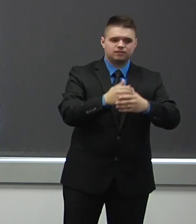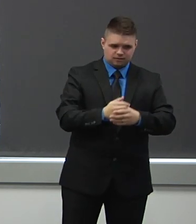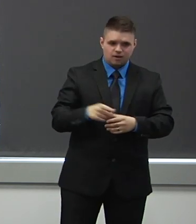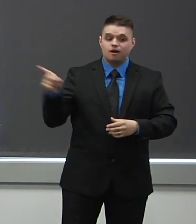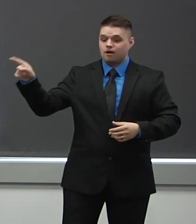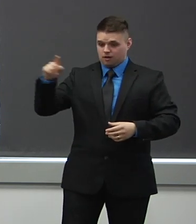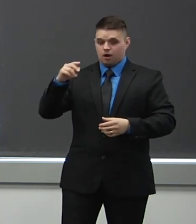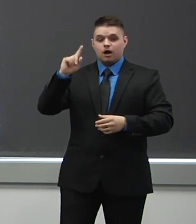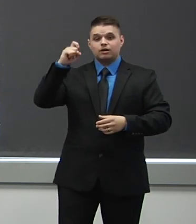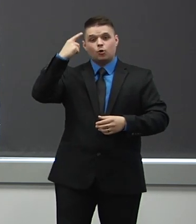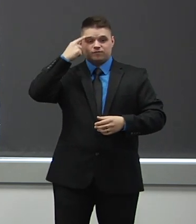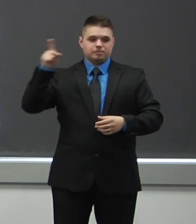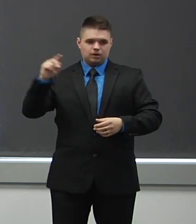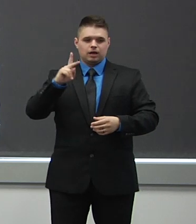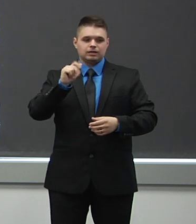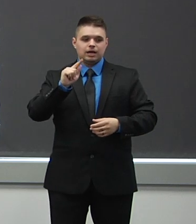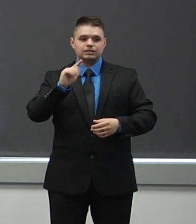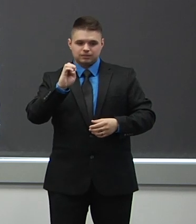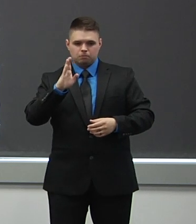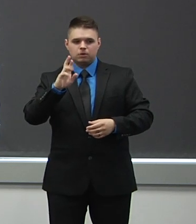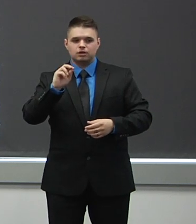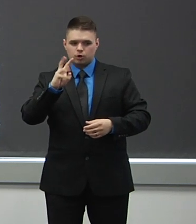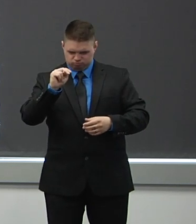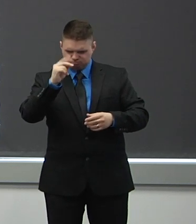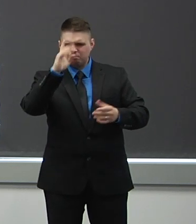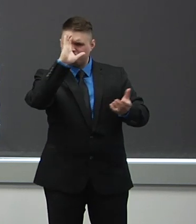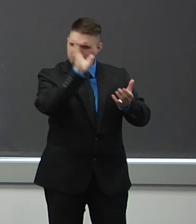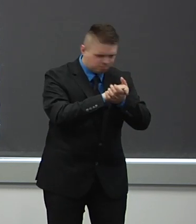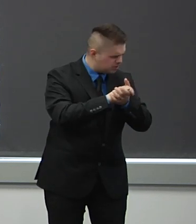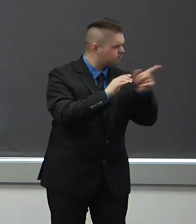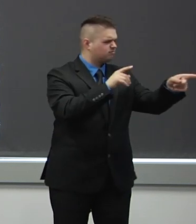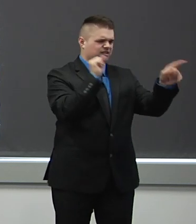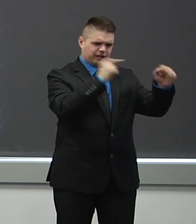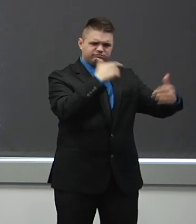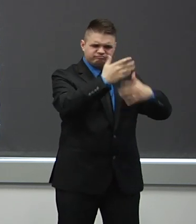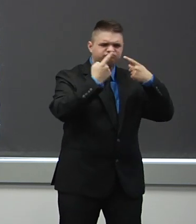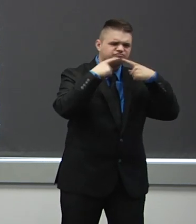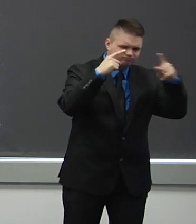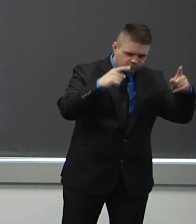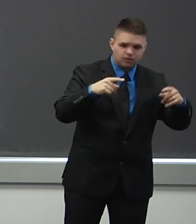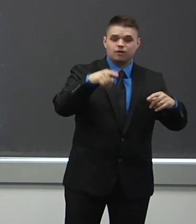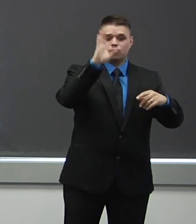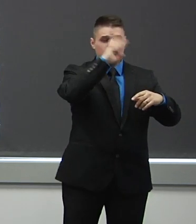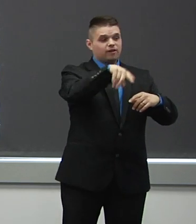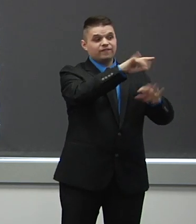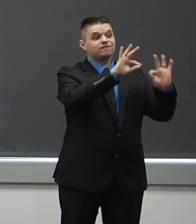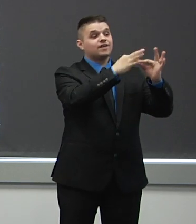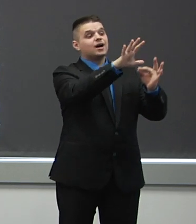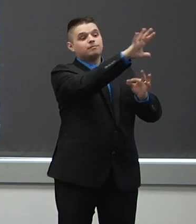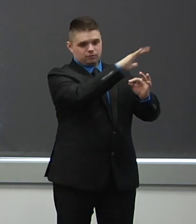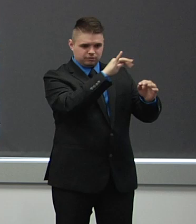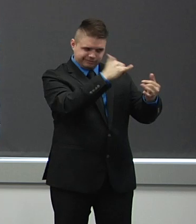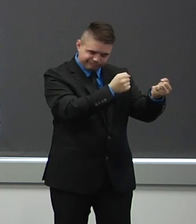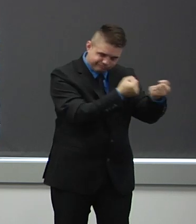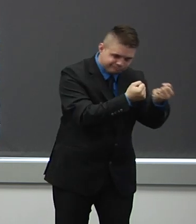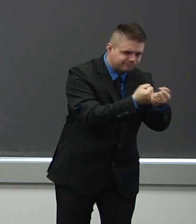their families support them day in and day out. We know that they can succeed. And what I would ask every senior out there to